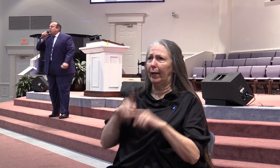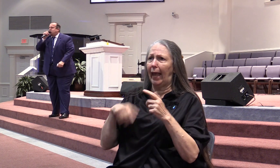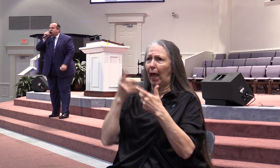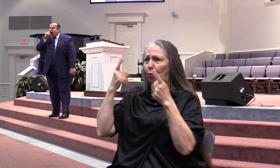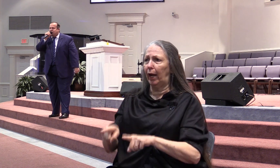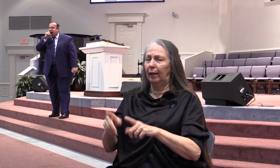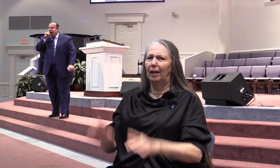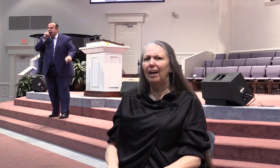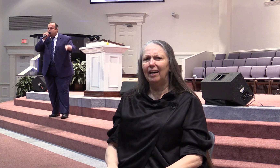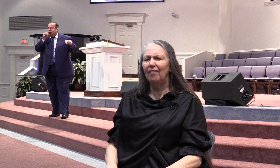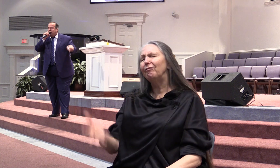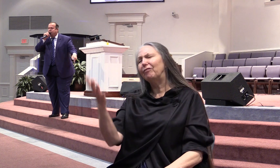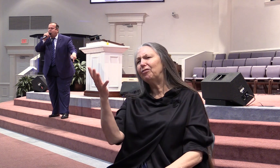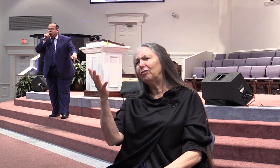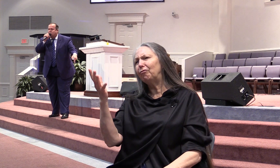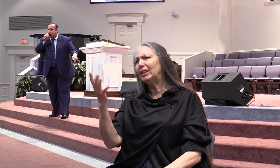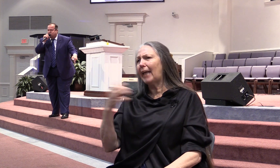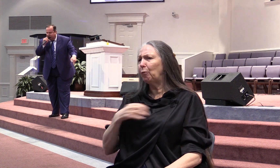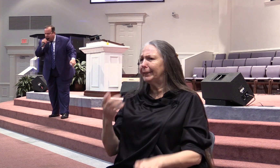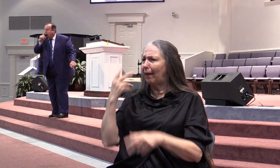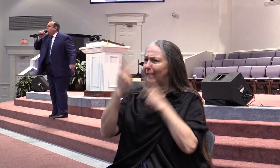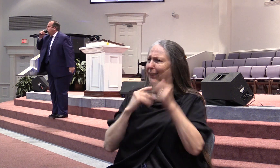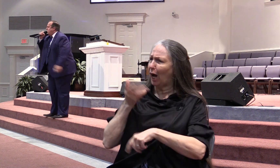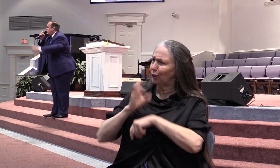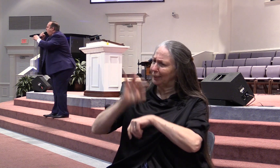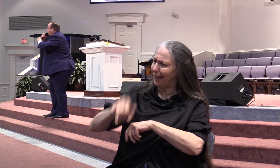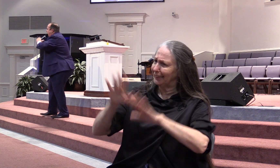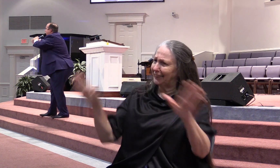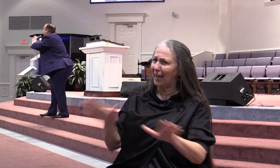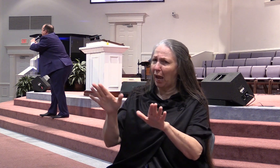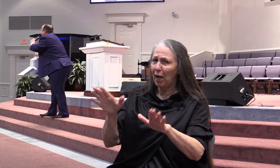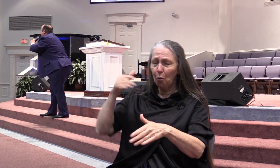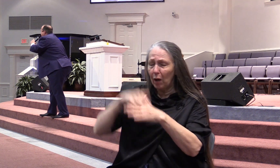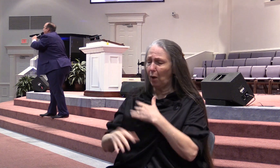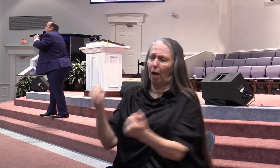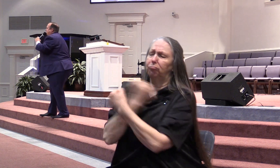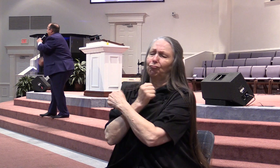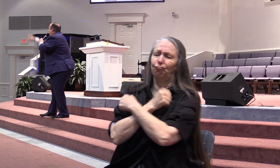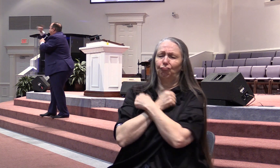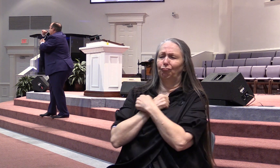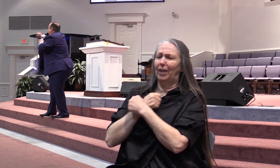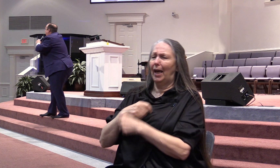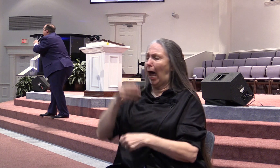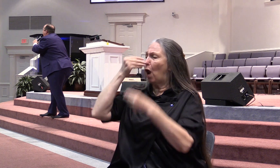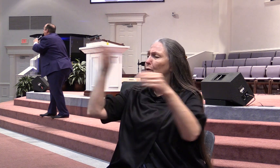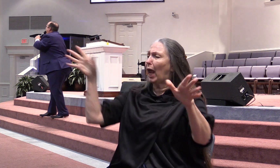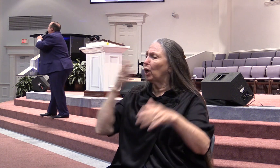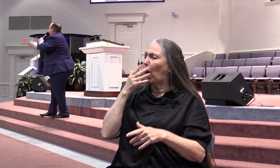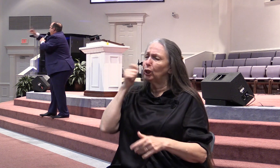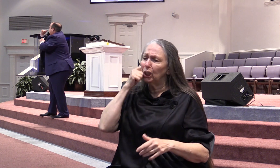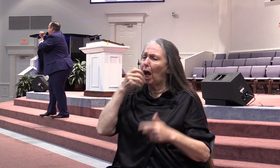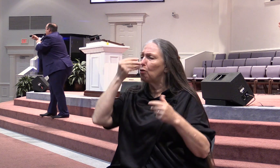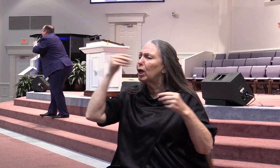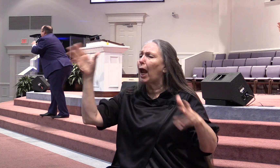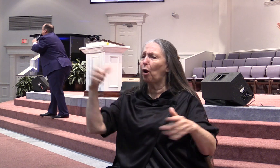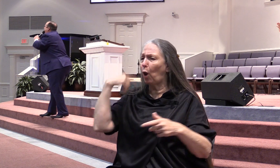I wish those educated idiots could have come to our church on Sunday when we just walked in and hugged one another and said, I don't care what color you are, I don't